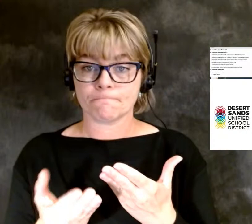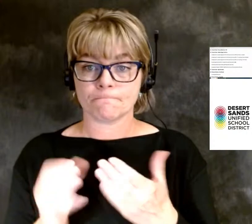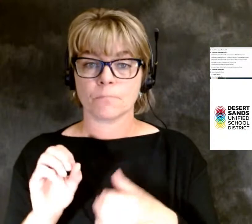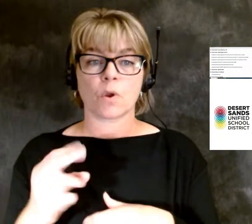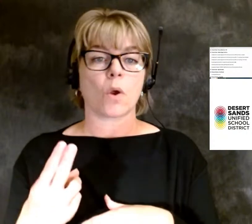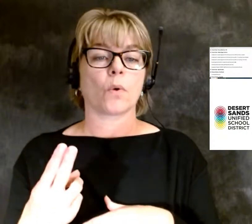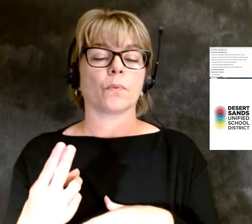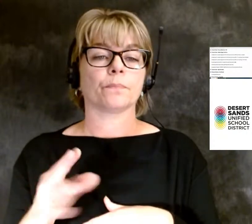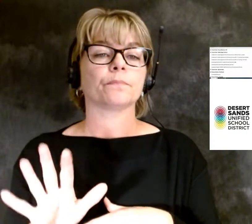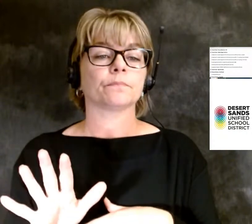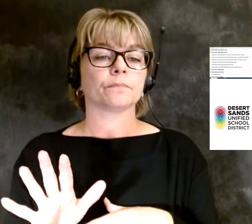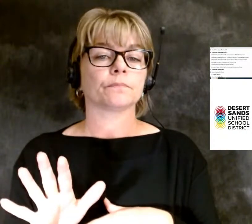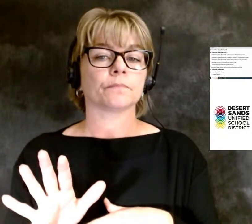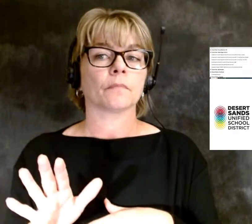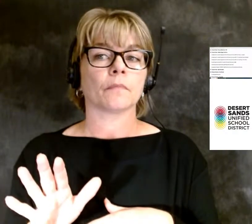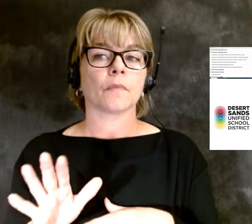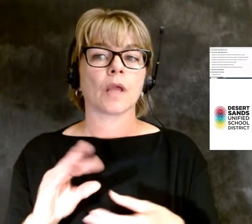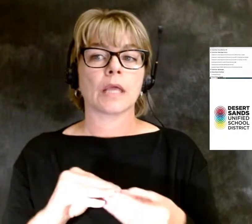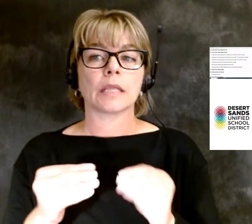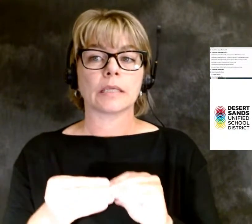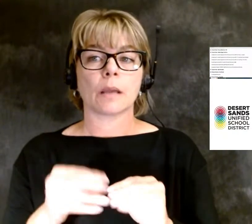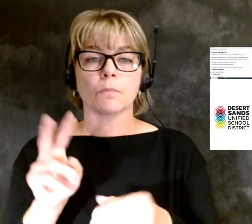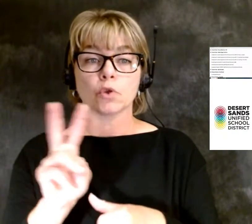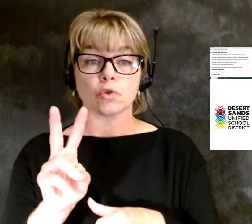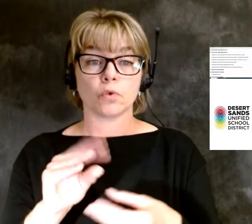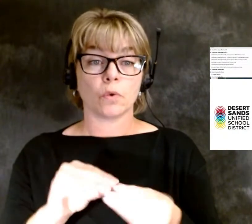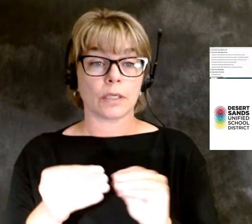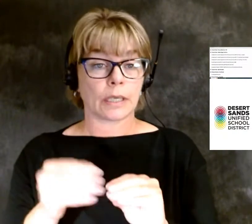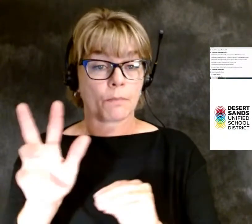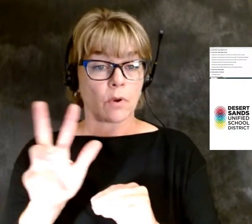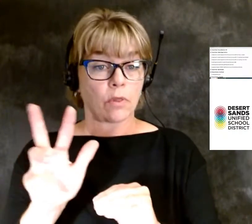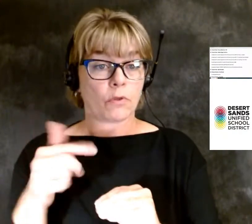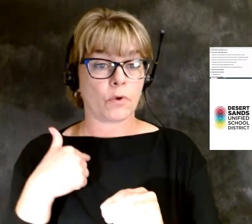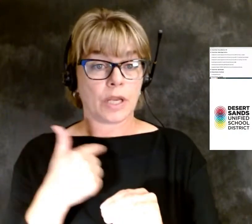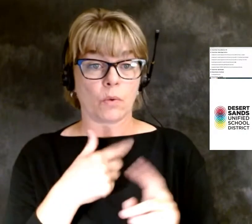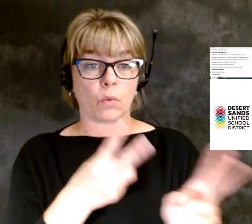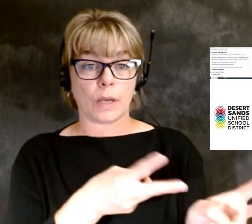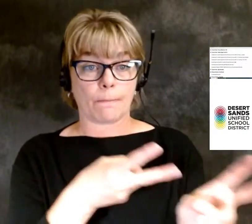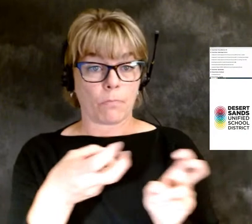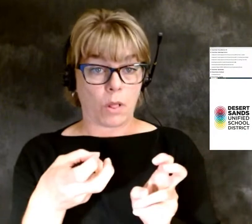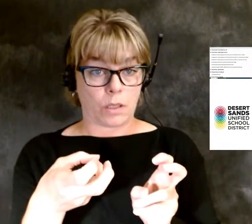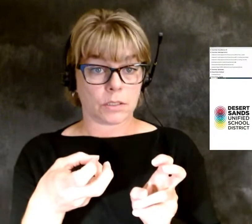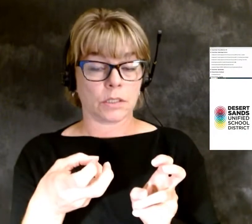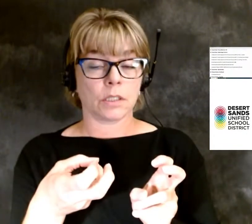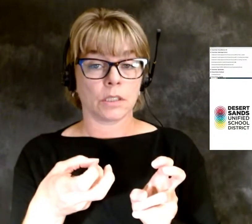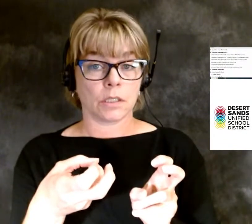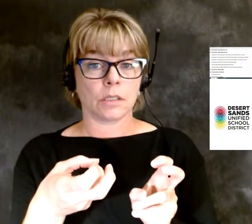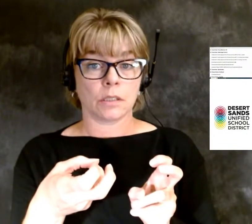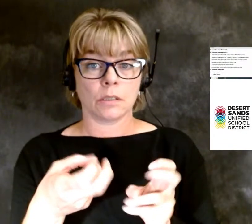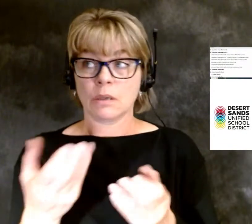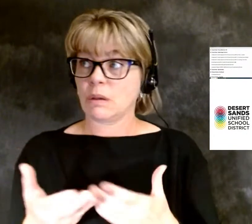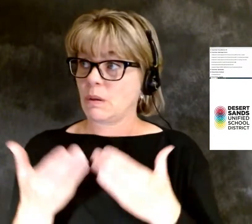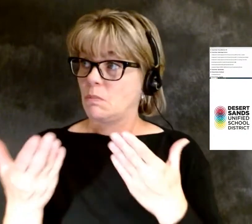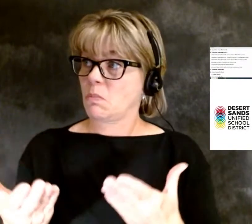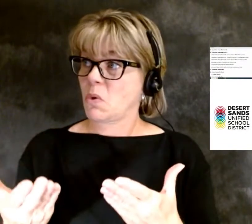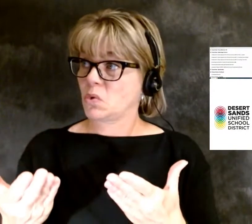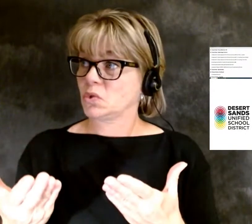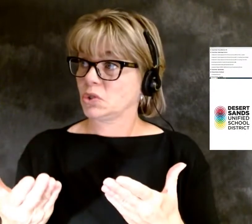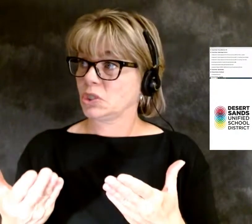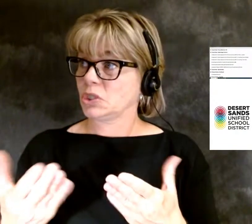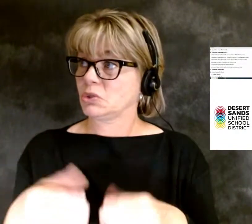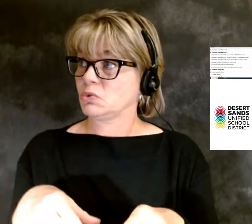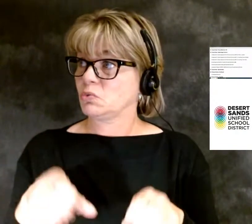yeah, we pulled number 2 and 3, so there are. Make a motion to take